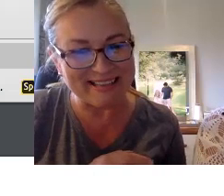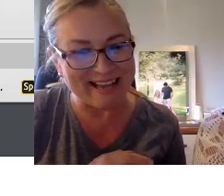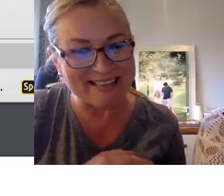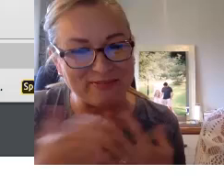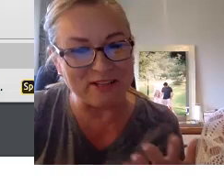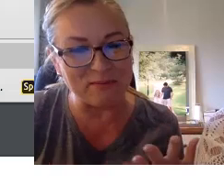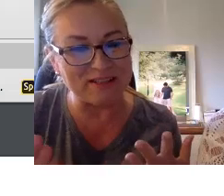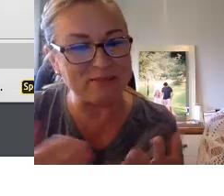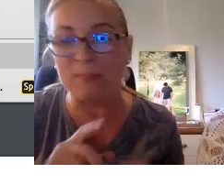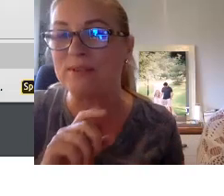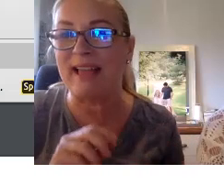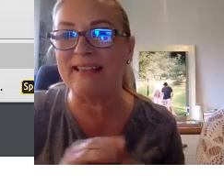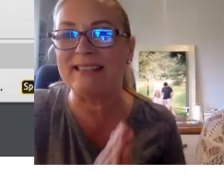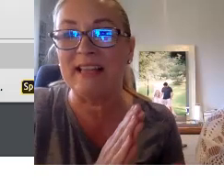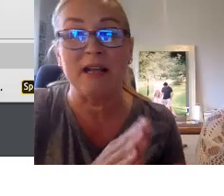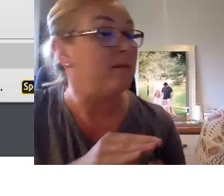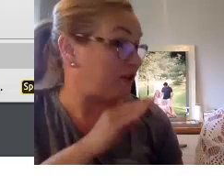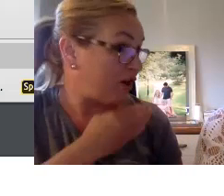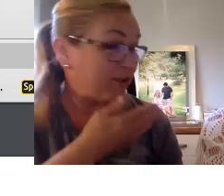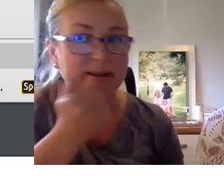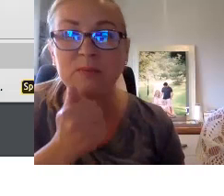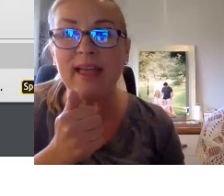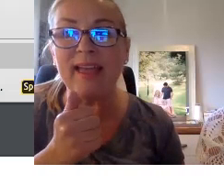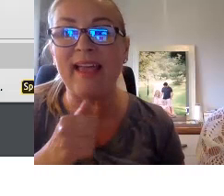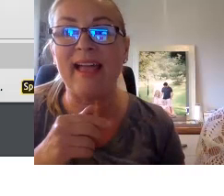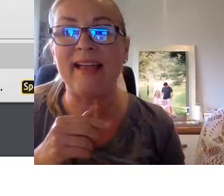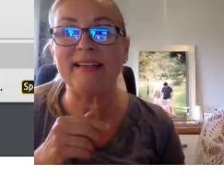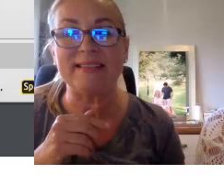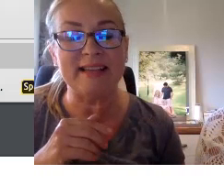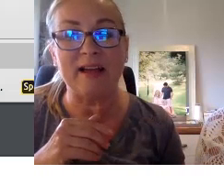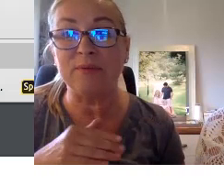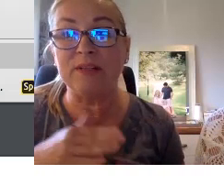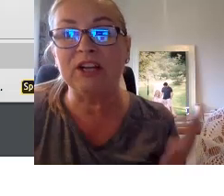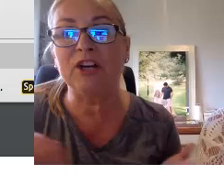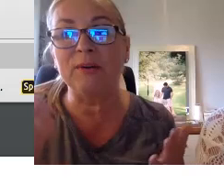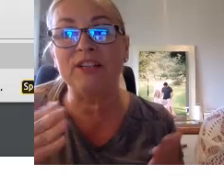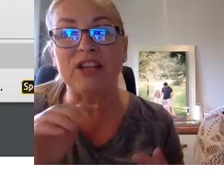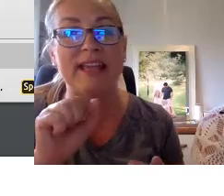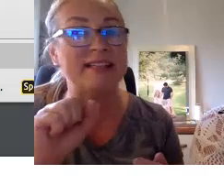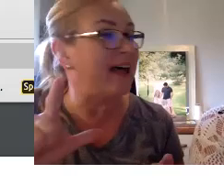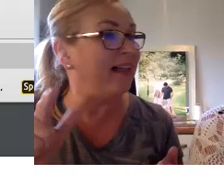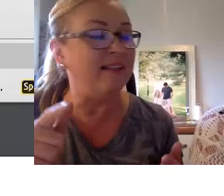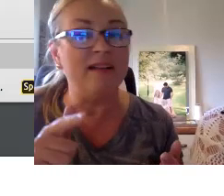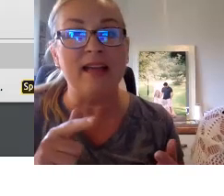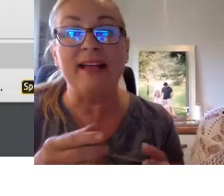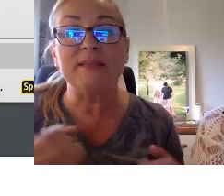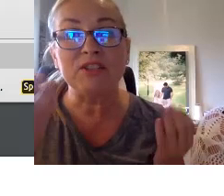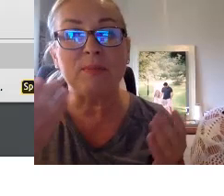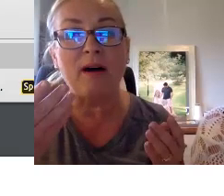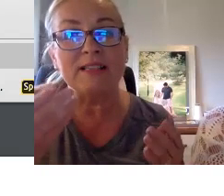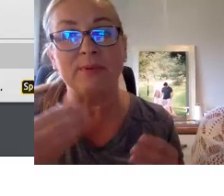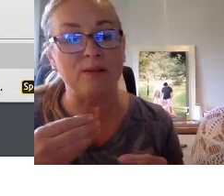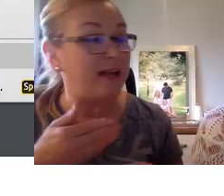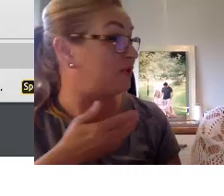But I definitely want to represent my daughter the best way and really encourage ASL as much